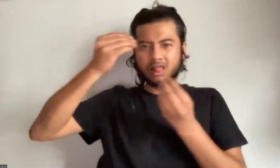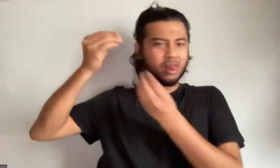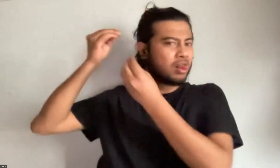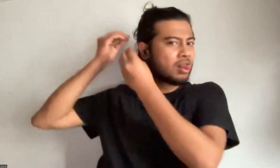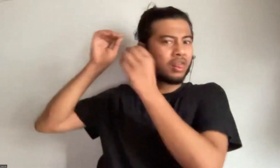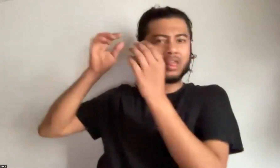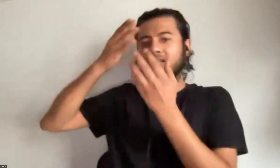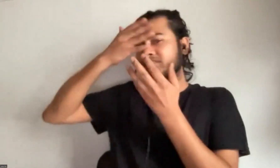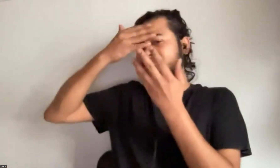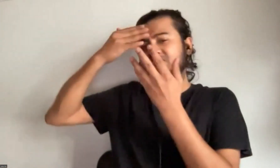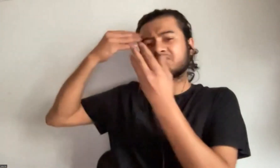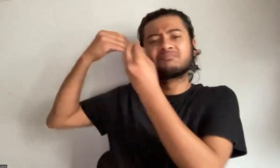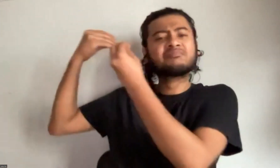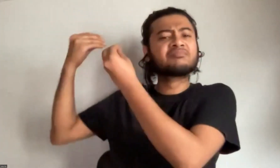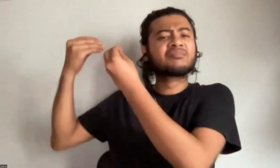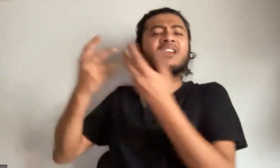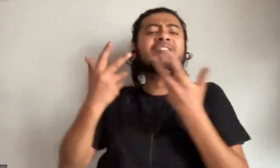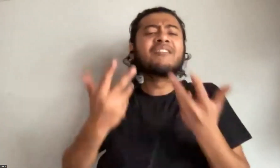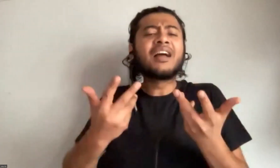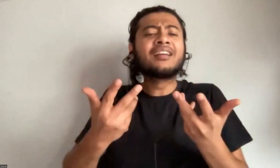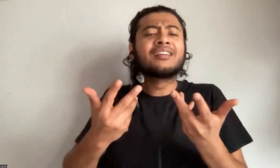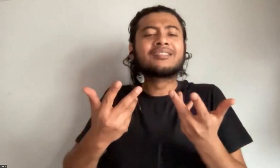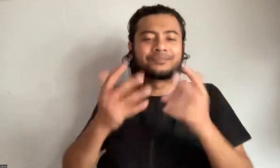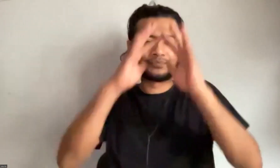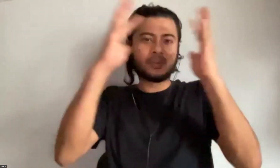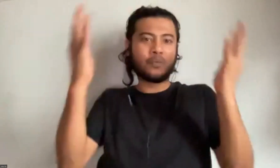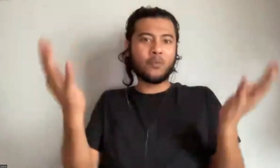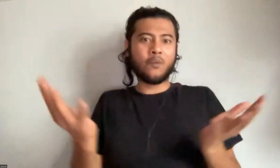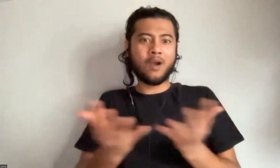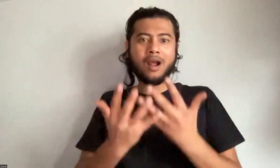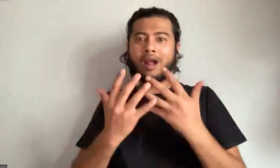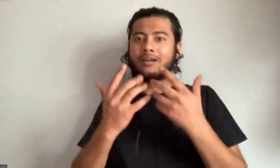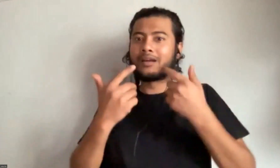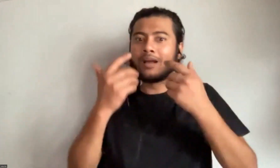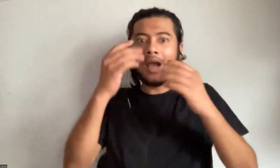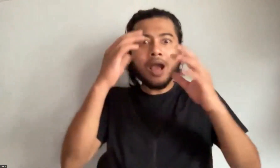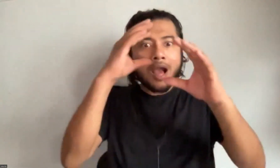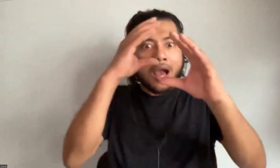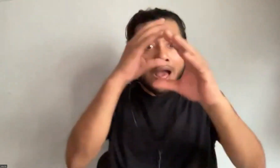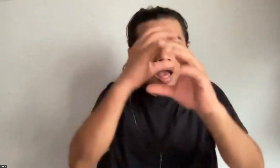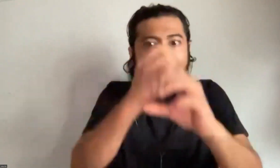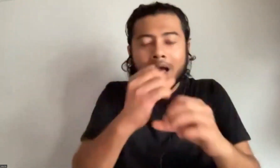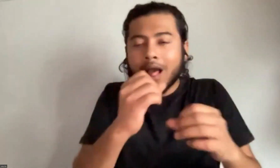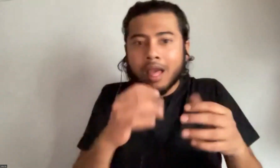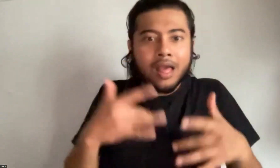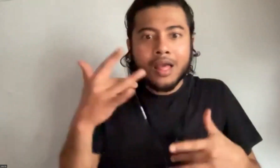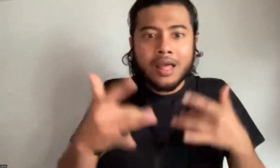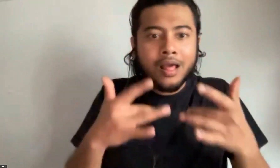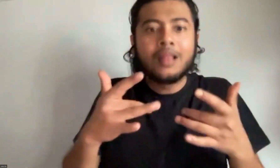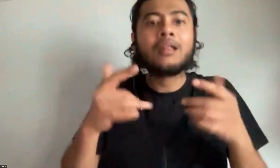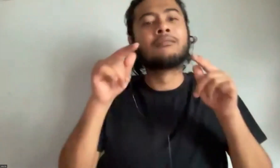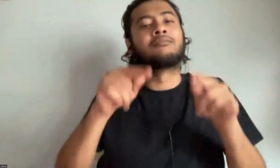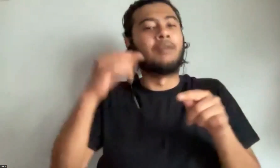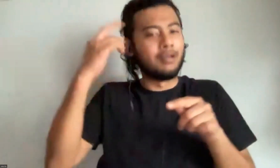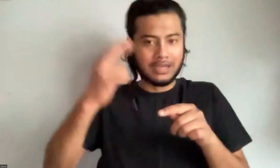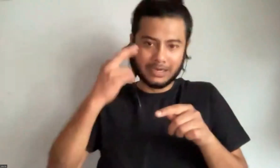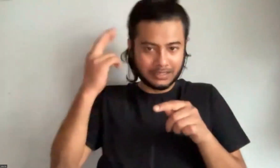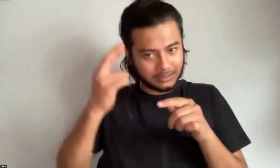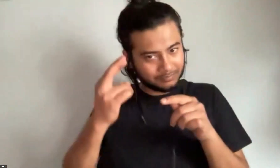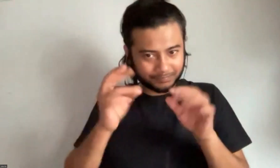Krishna. So what is the reason of this forgetfulness? So actually it is said that this material world is